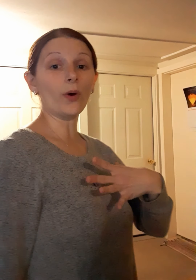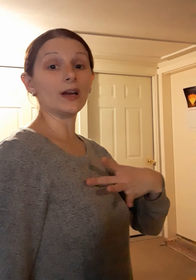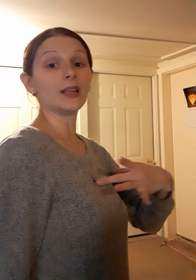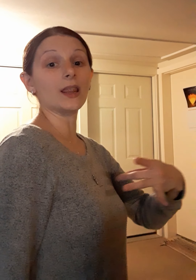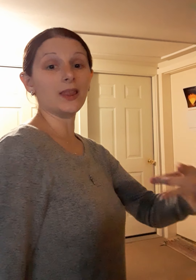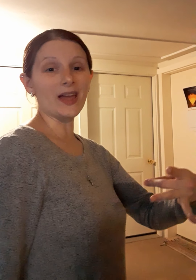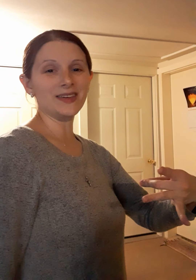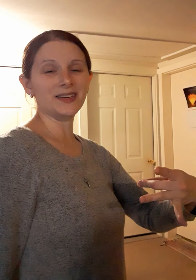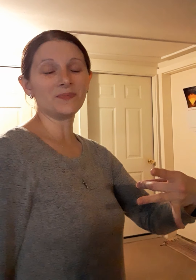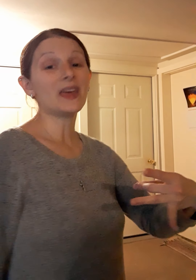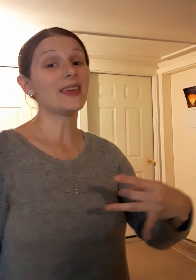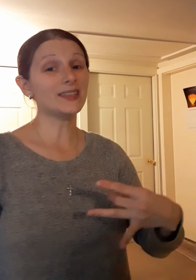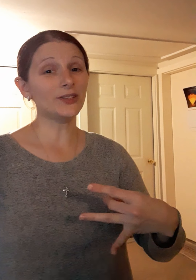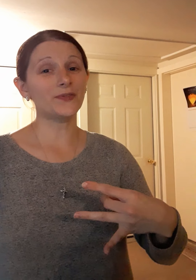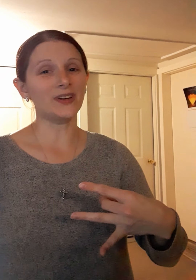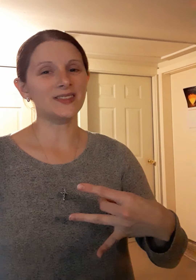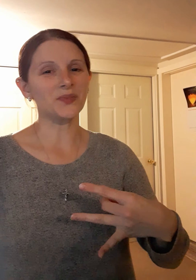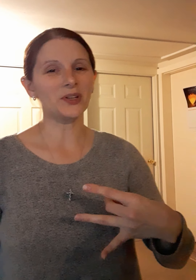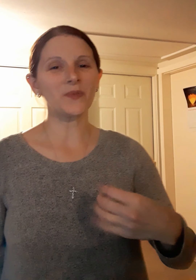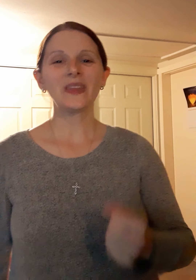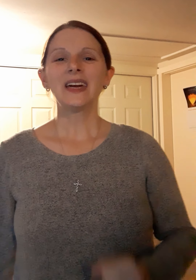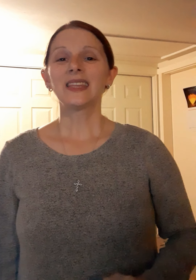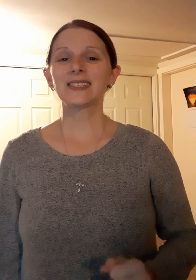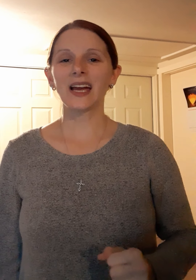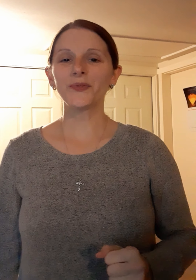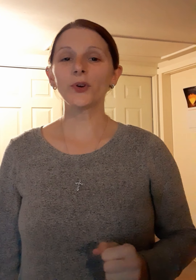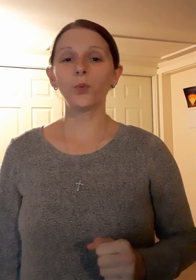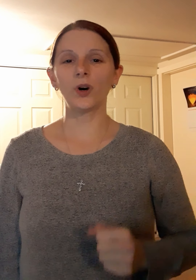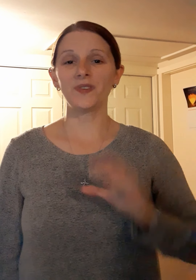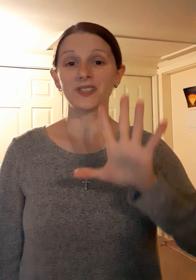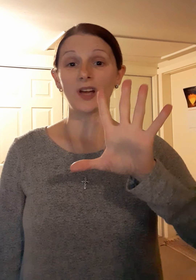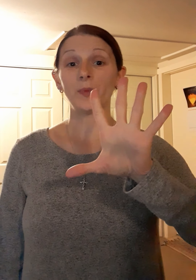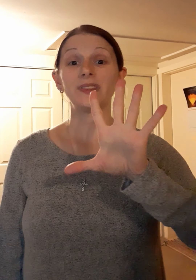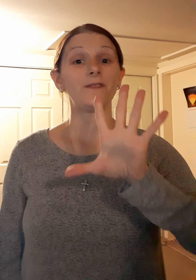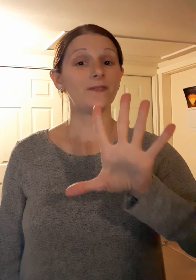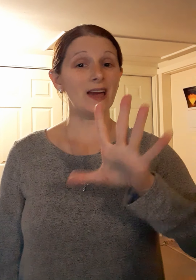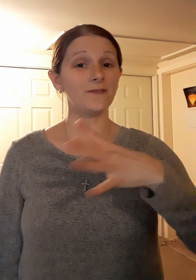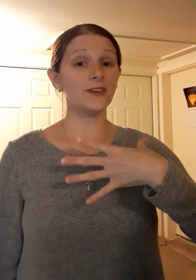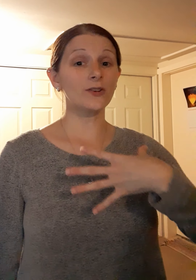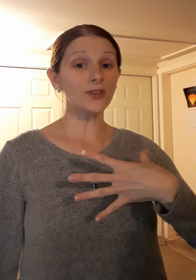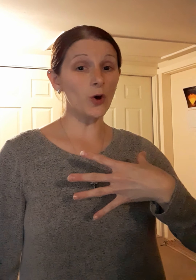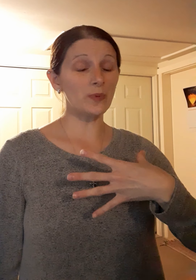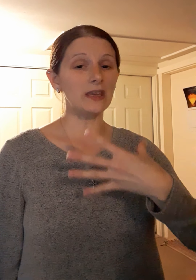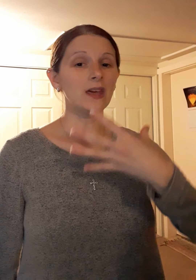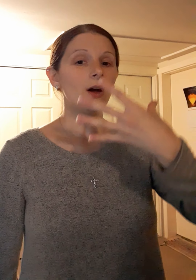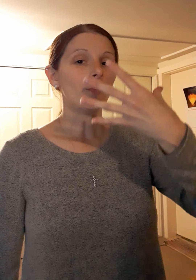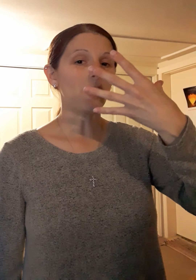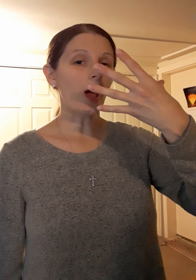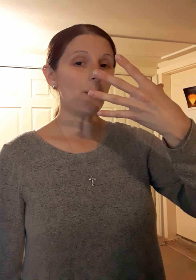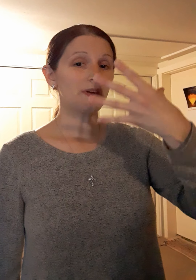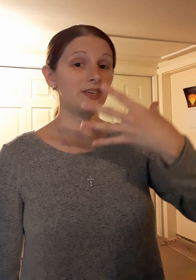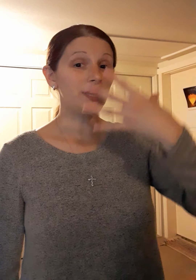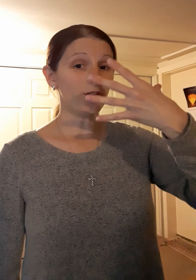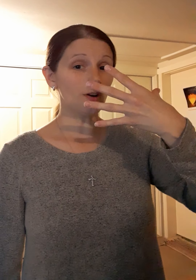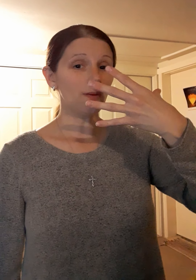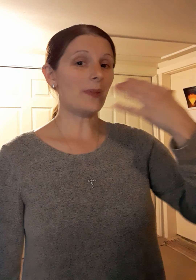or like. They can look very similar. The sign for woof is done with the 5 fingers open, but up here by